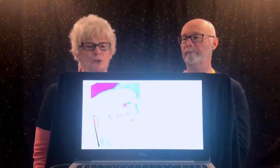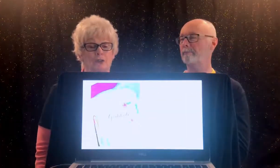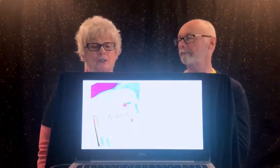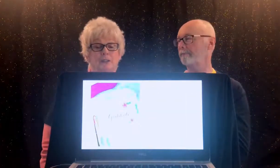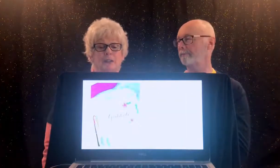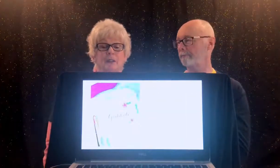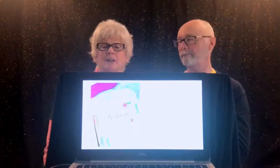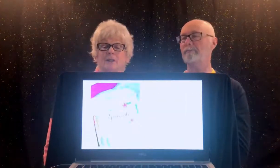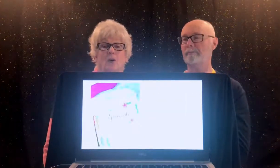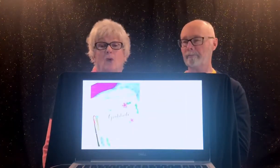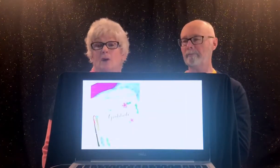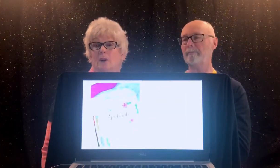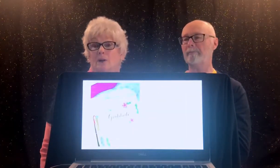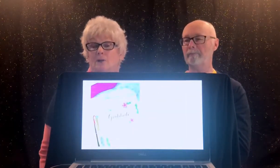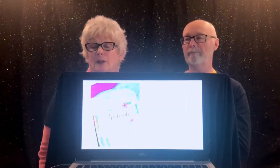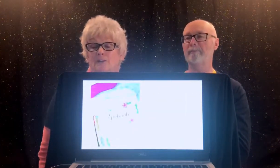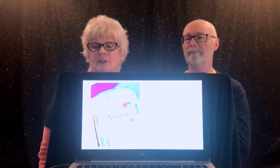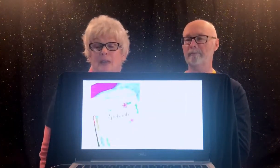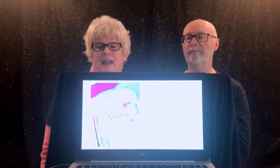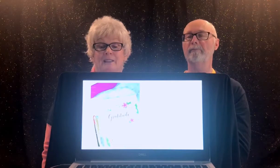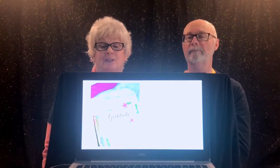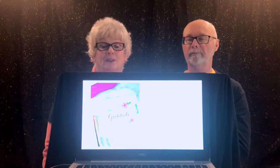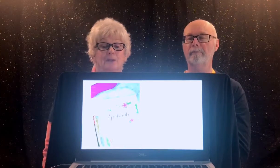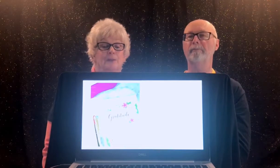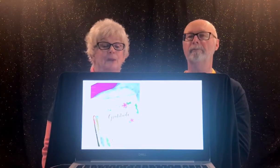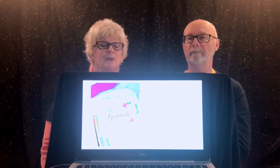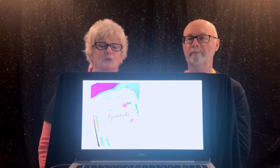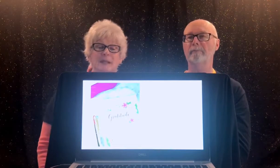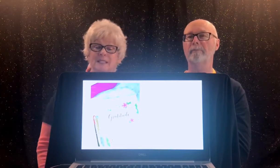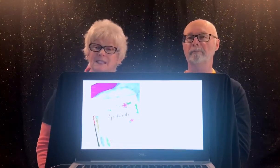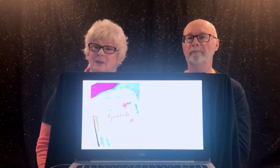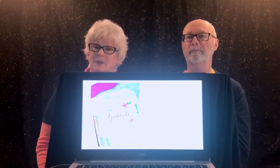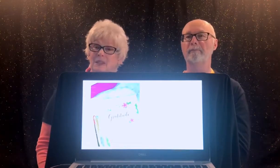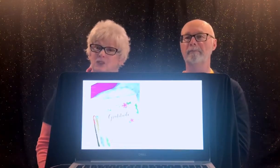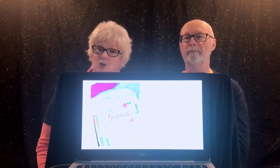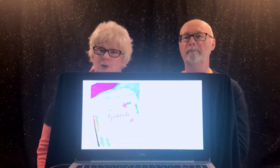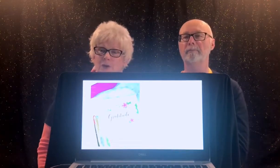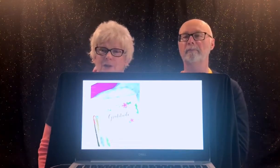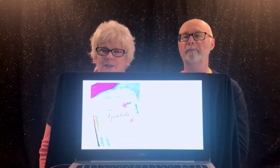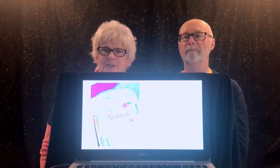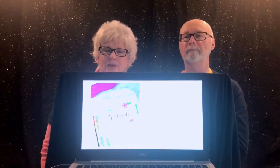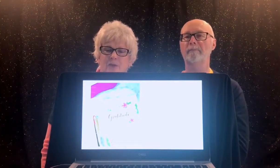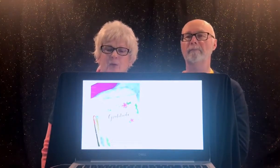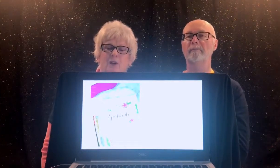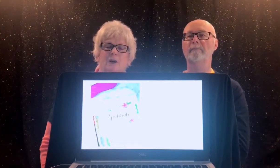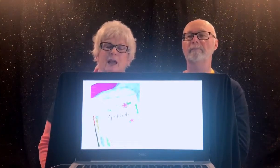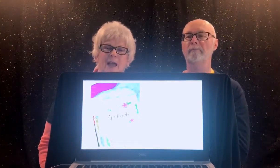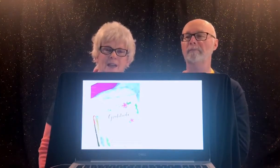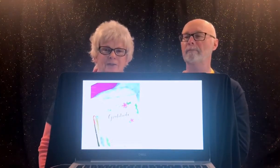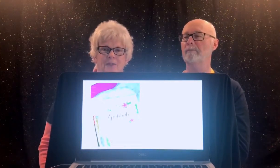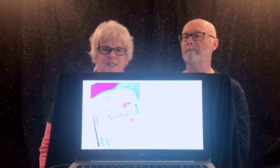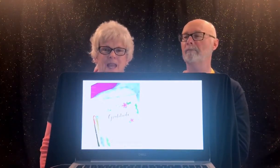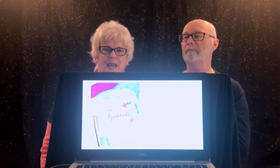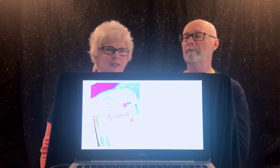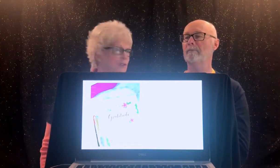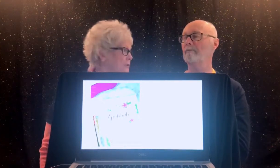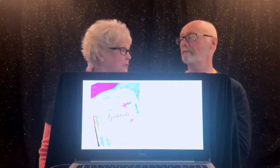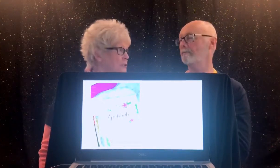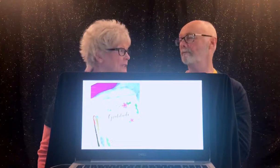journal or a grateful calendar. Write something that you are grateful for every day. Do it first thing in